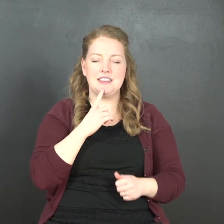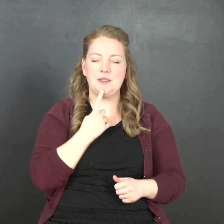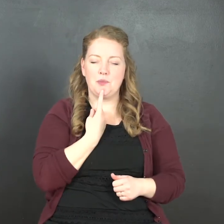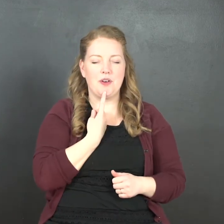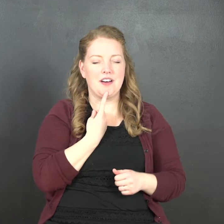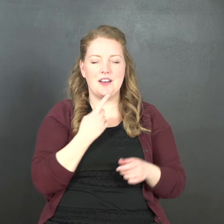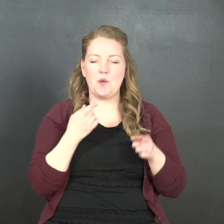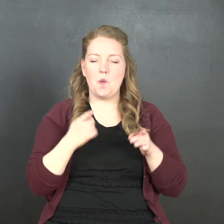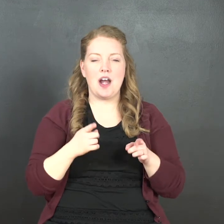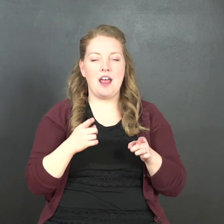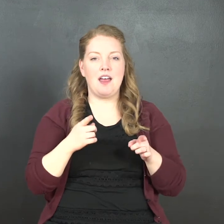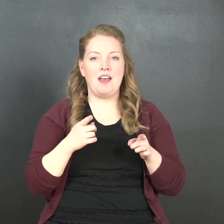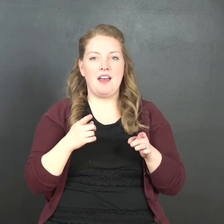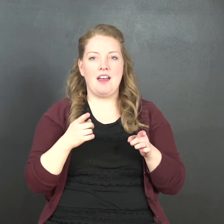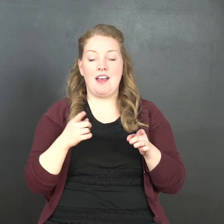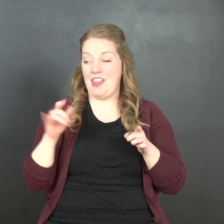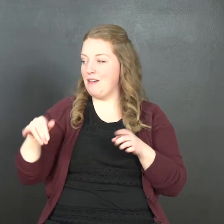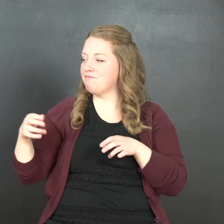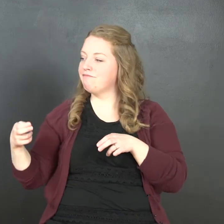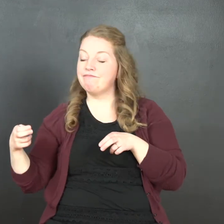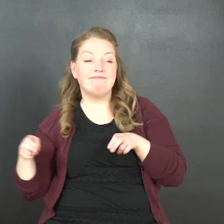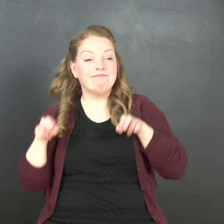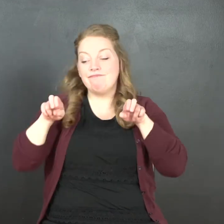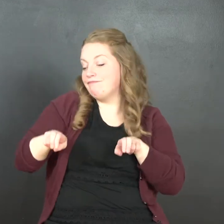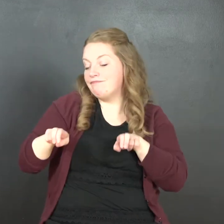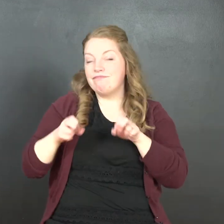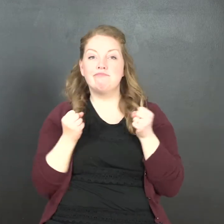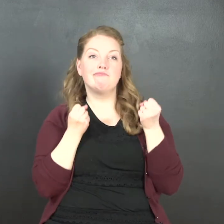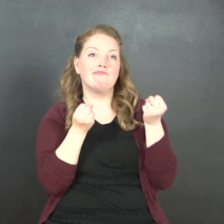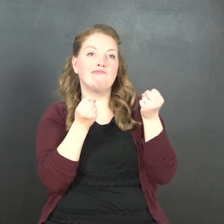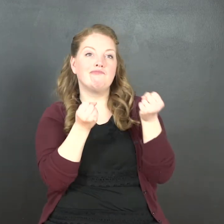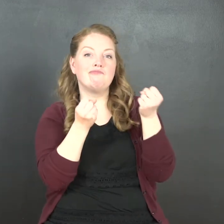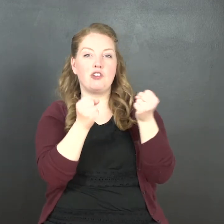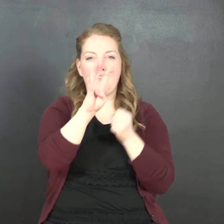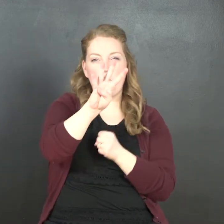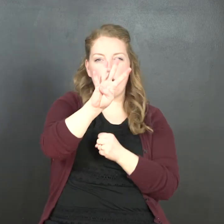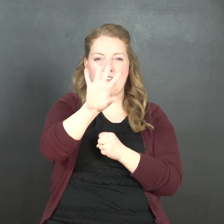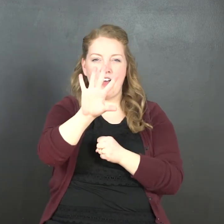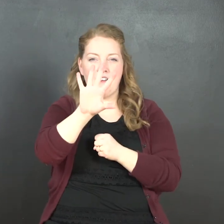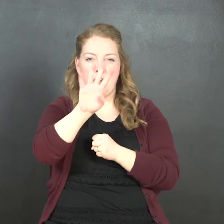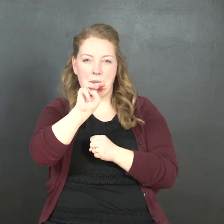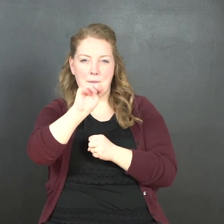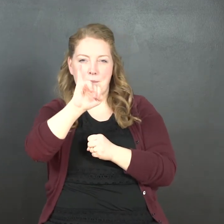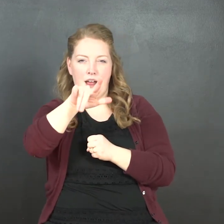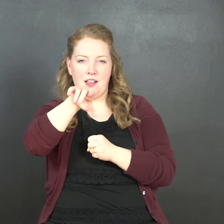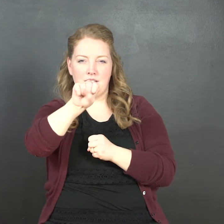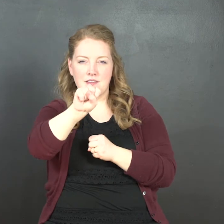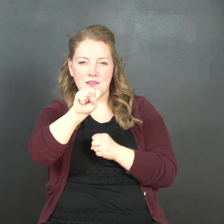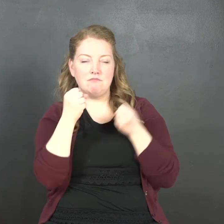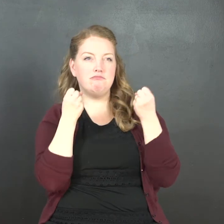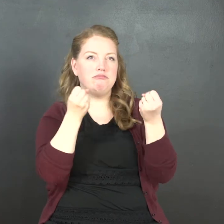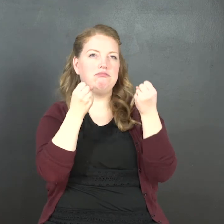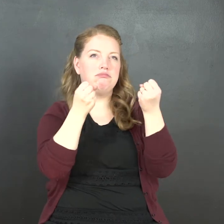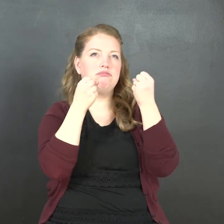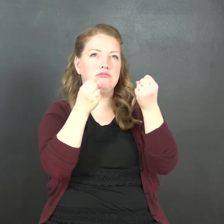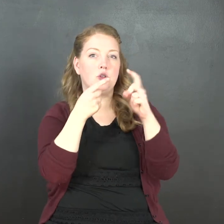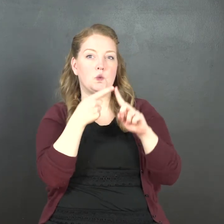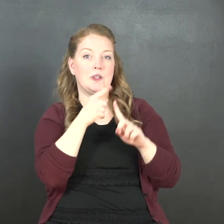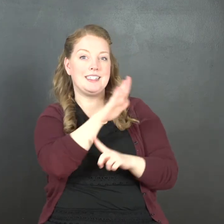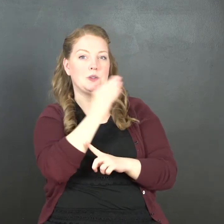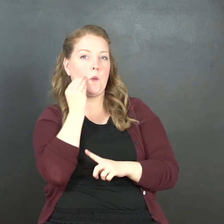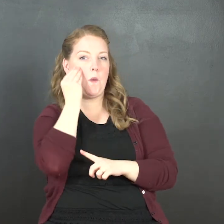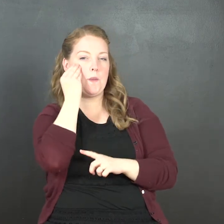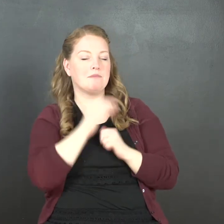conversation. And I'll never forget the most disappointing feeling in the world when we pulled in to his